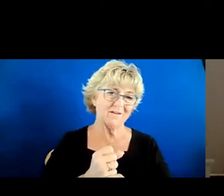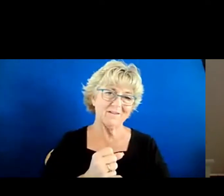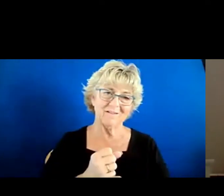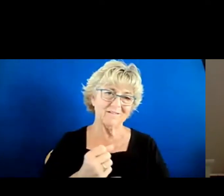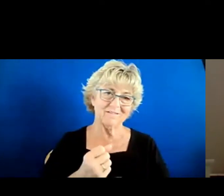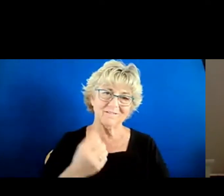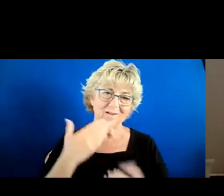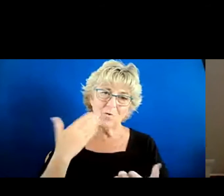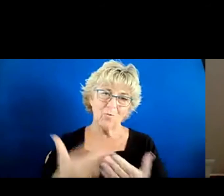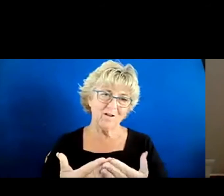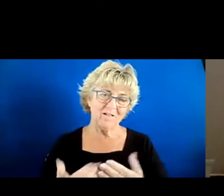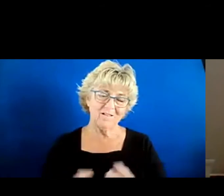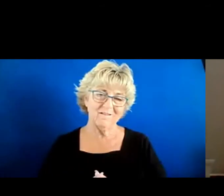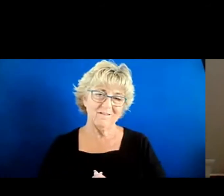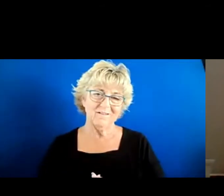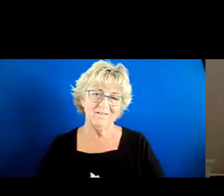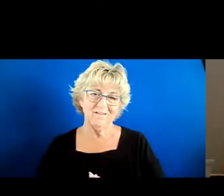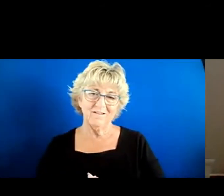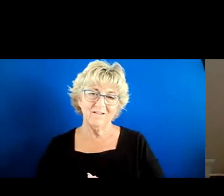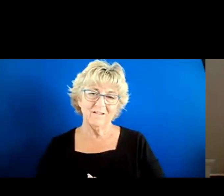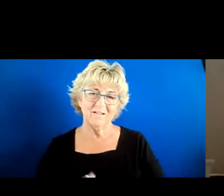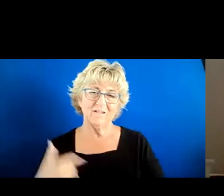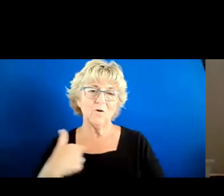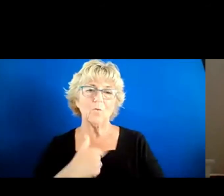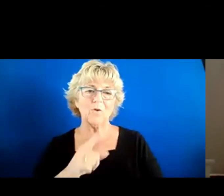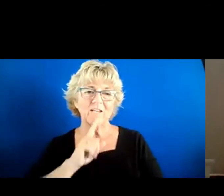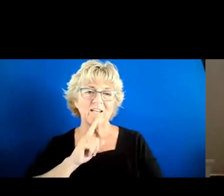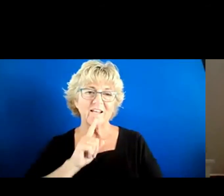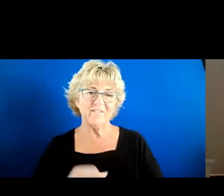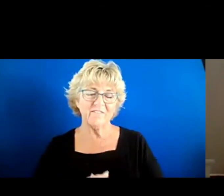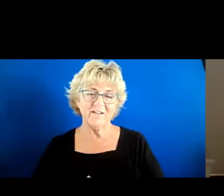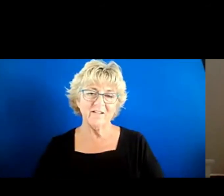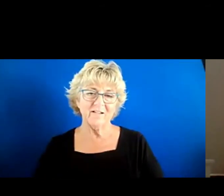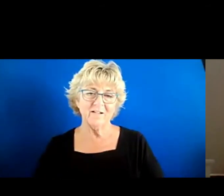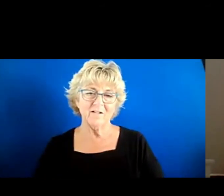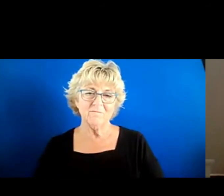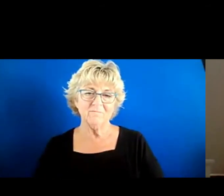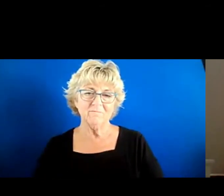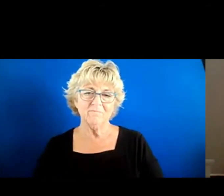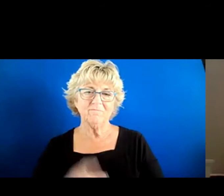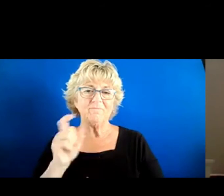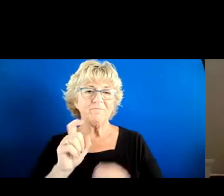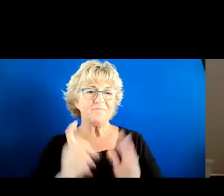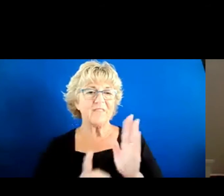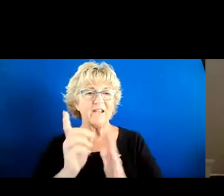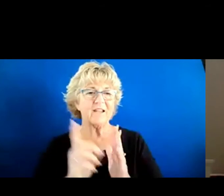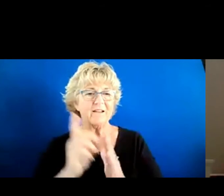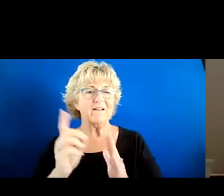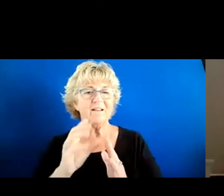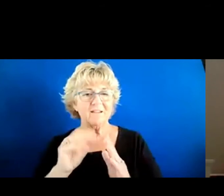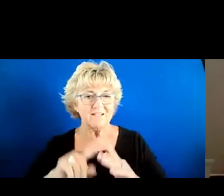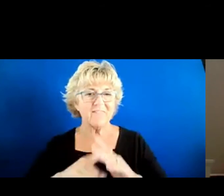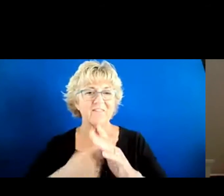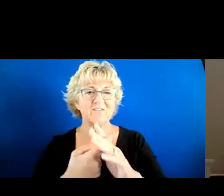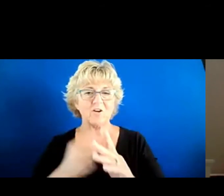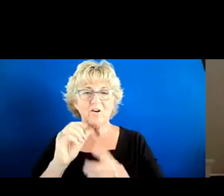So we definitely need the development and promulgation of